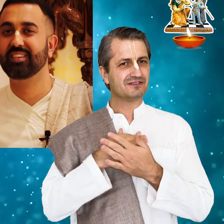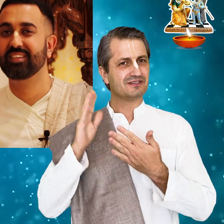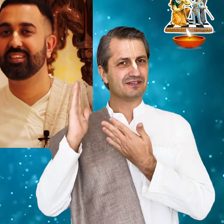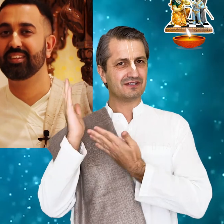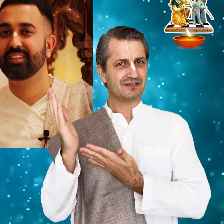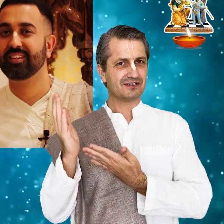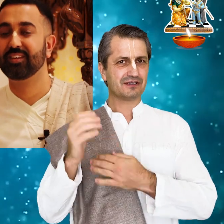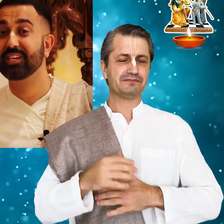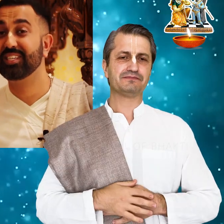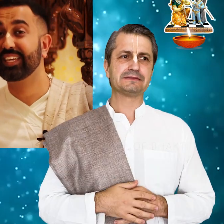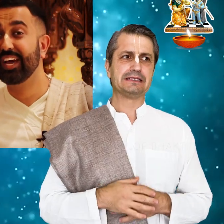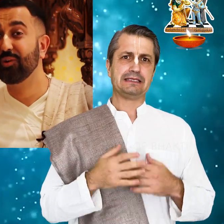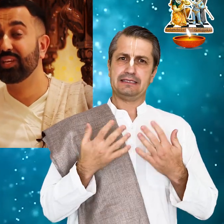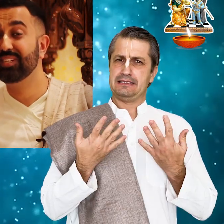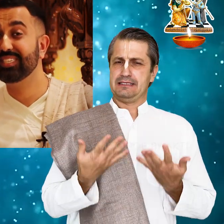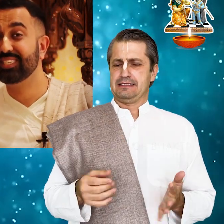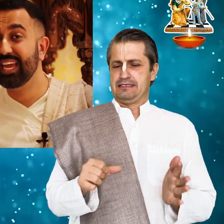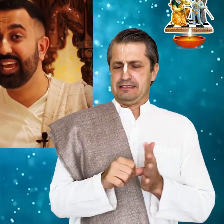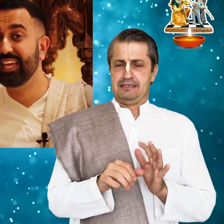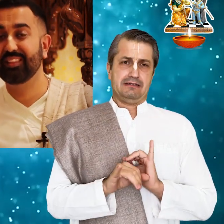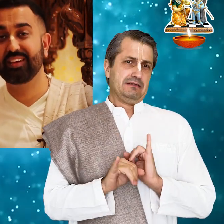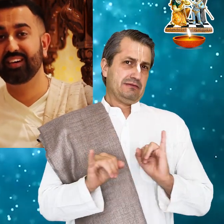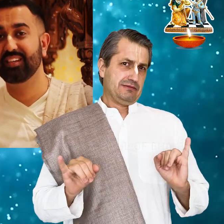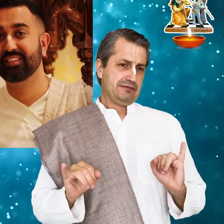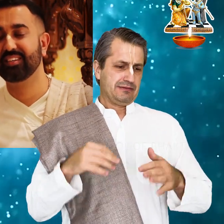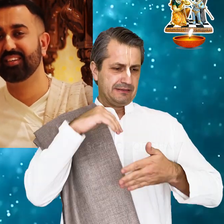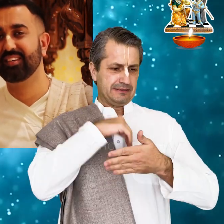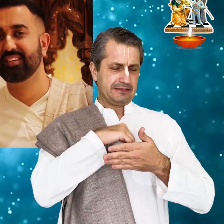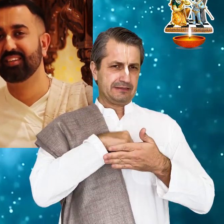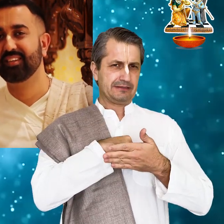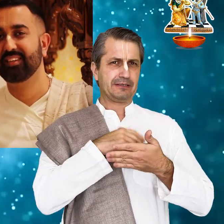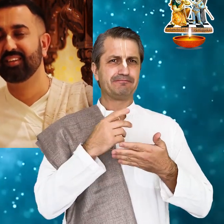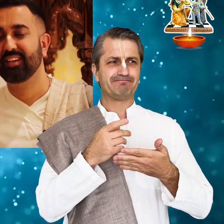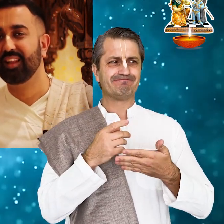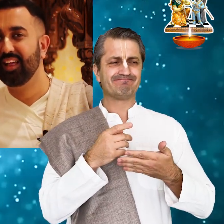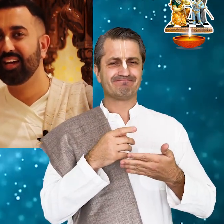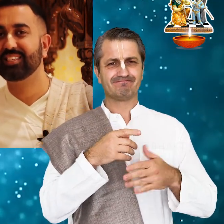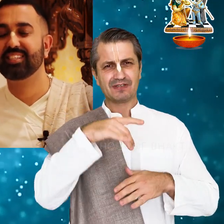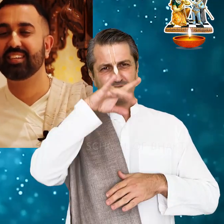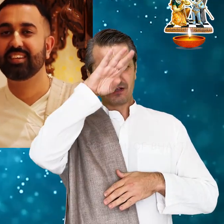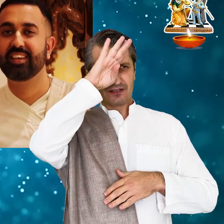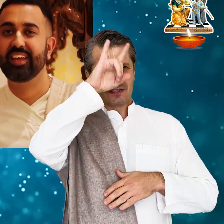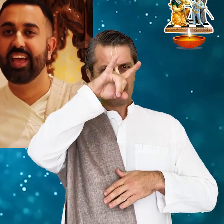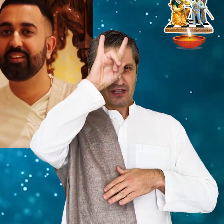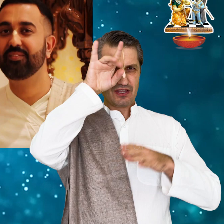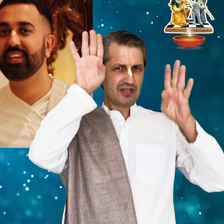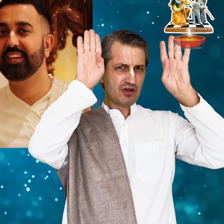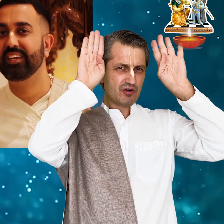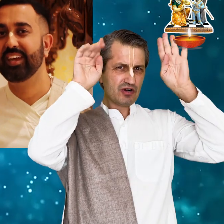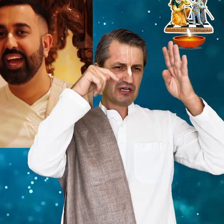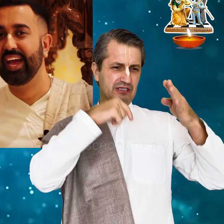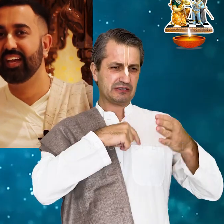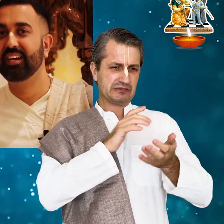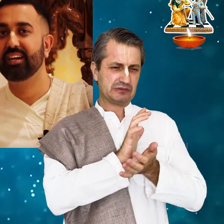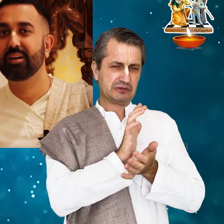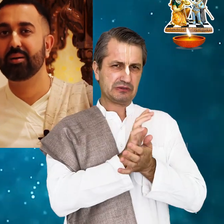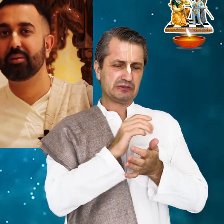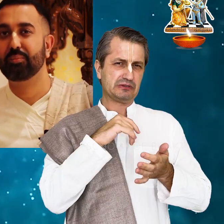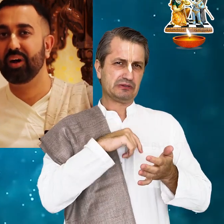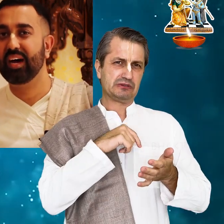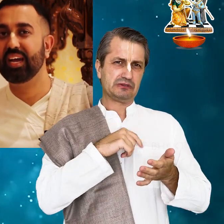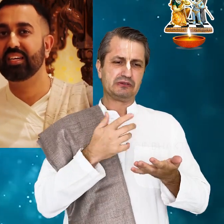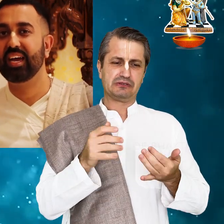heart. Krishna cannot even stay in the heart. Lust, envy,